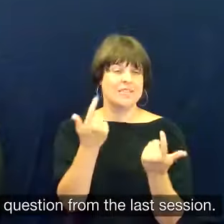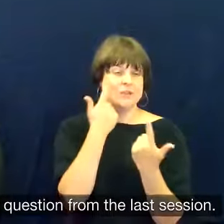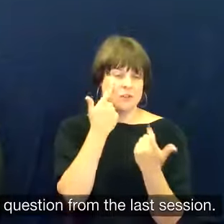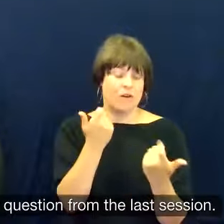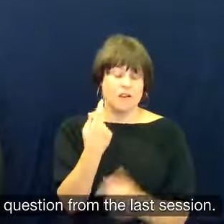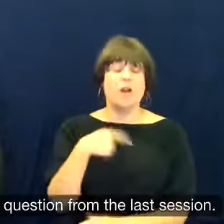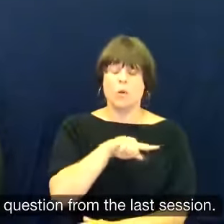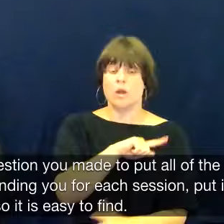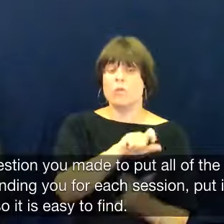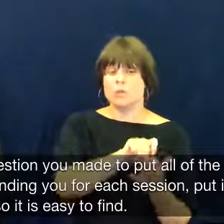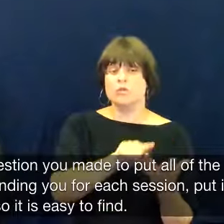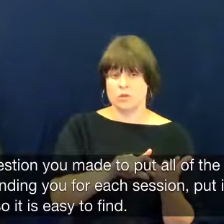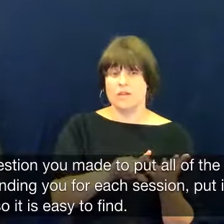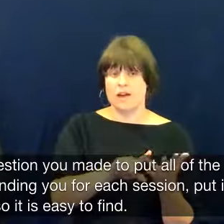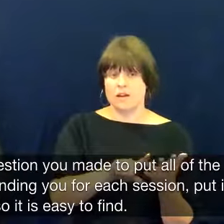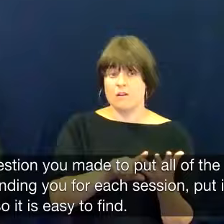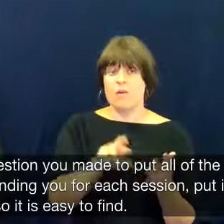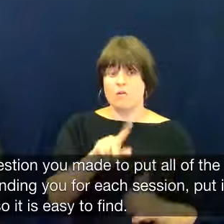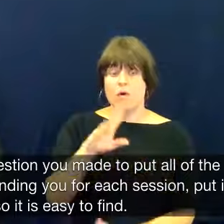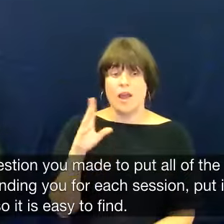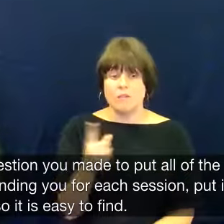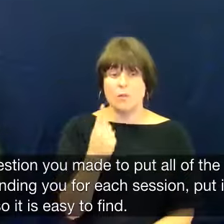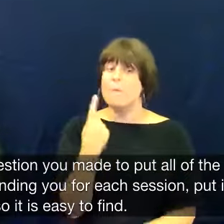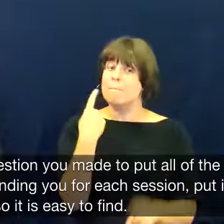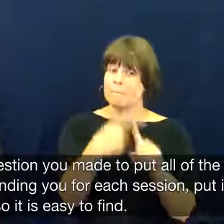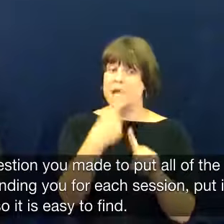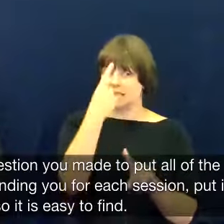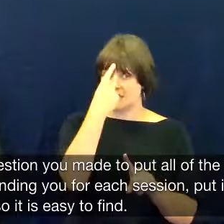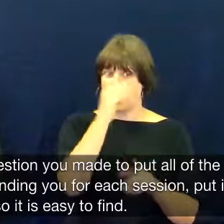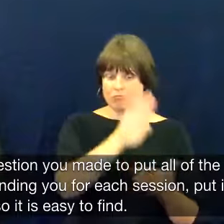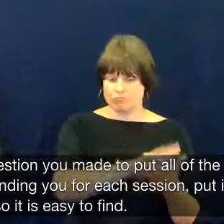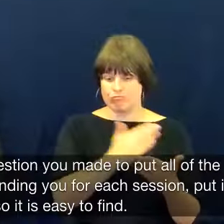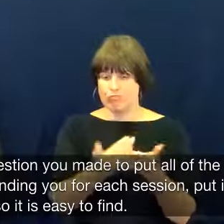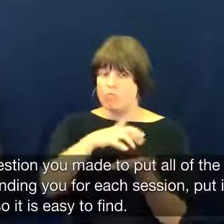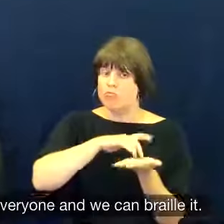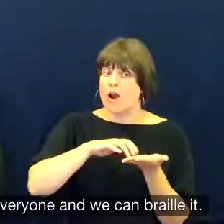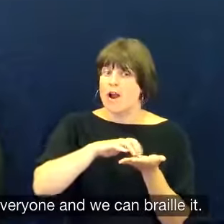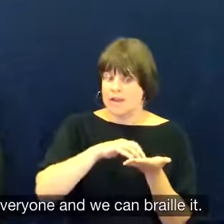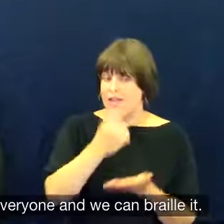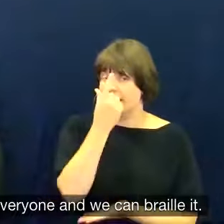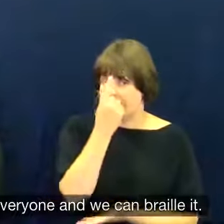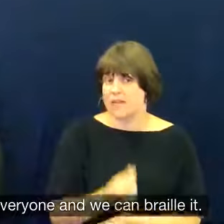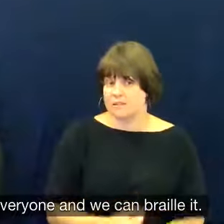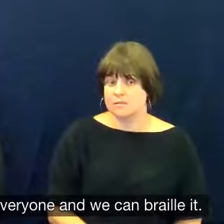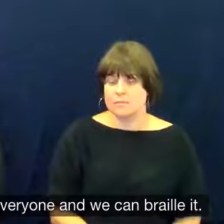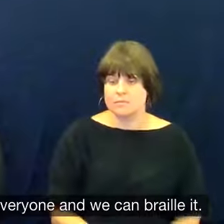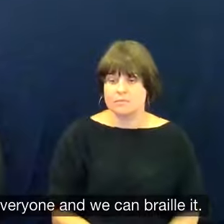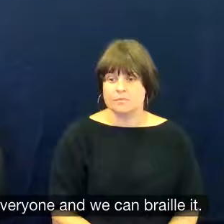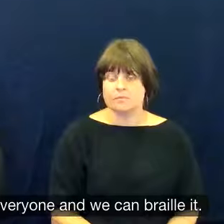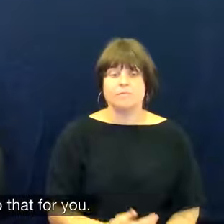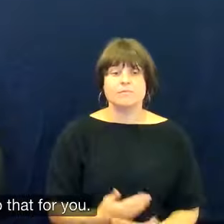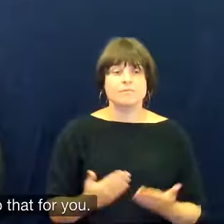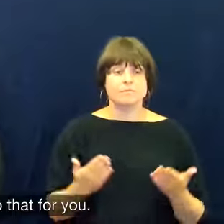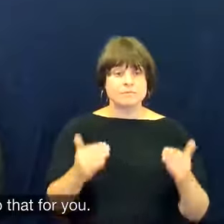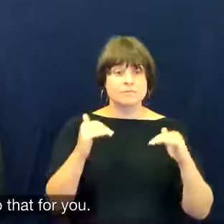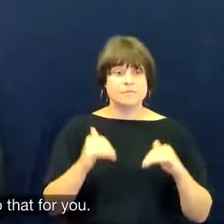we will be doing that for everybody, and we can braille it. So we will do that for you. Another message